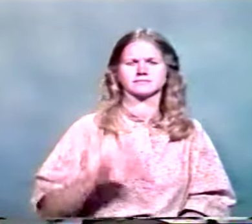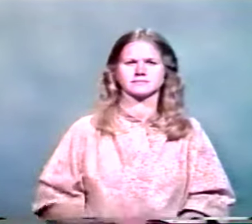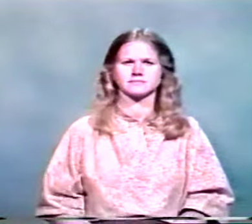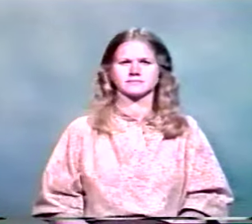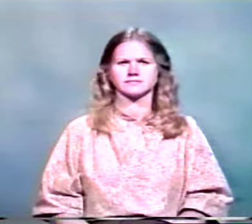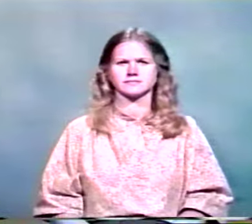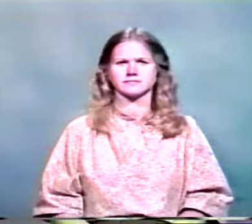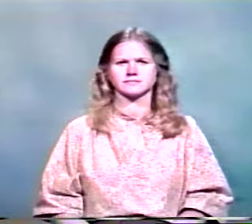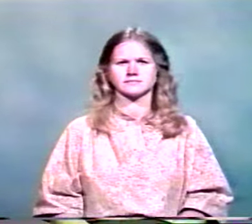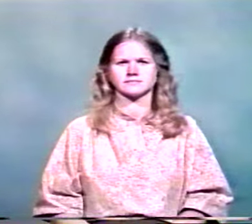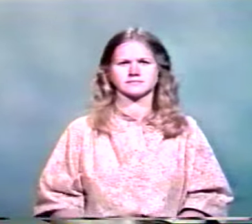To tap on the shoulder.